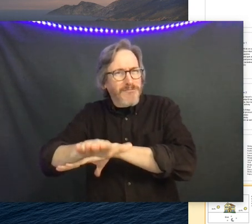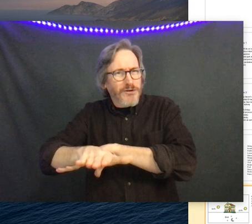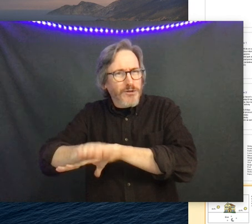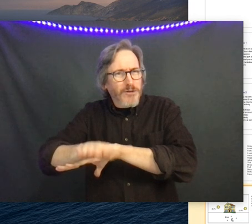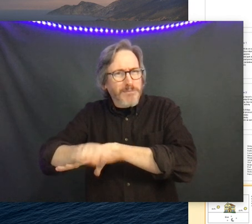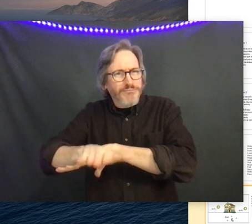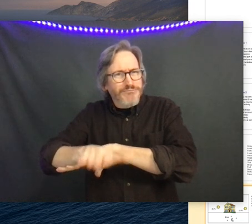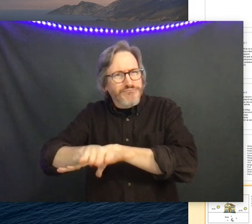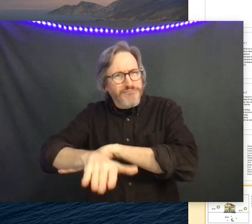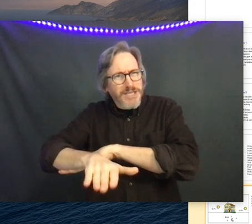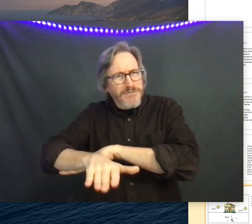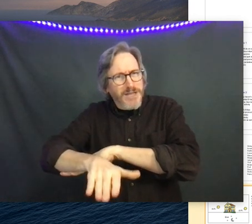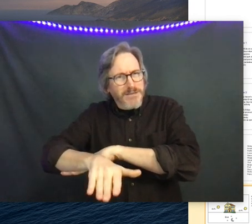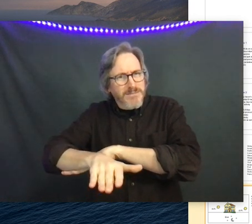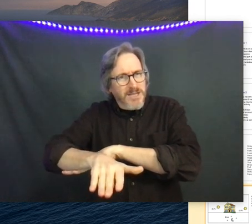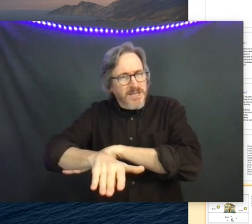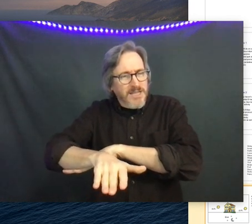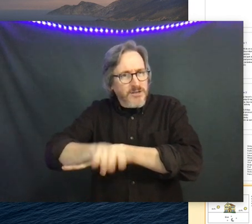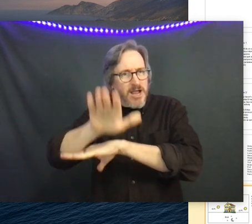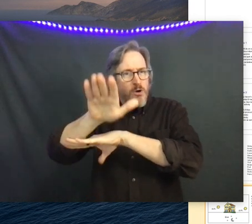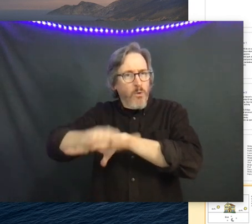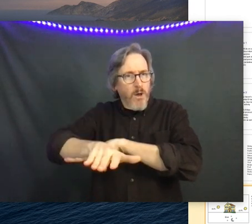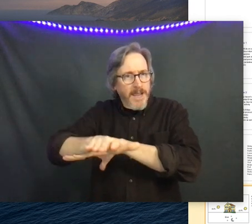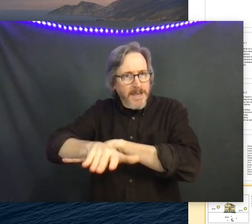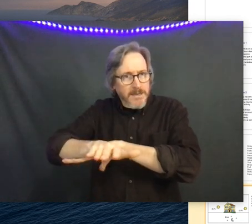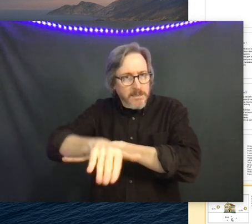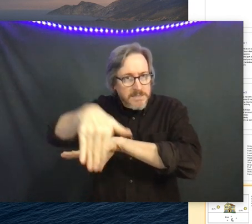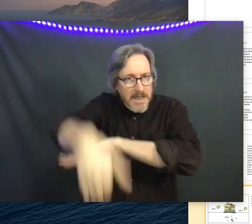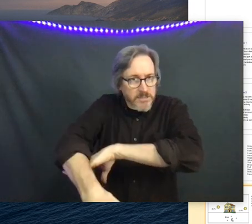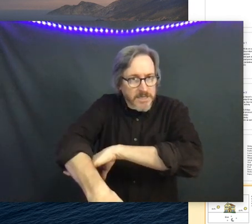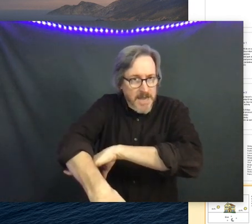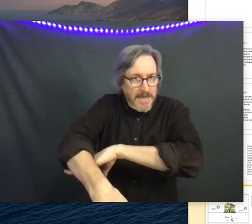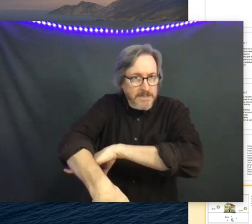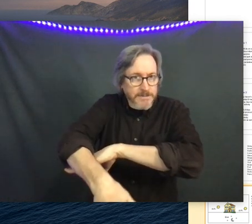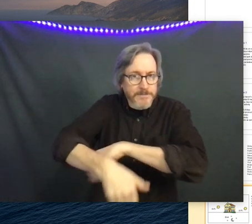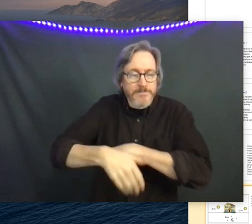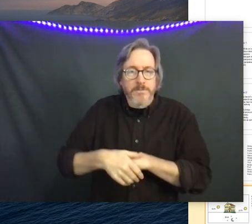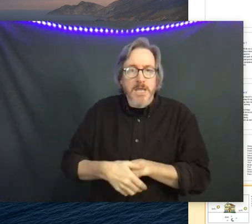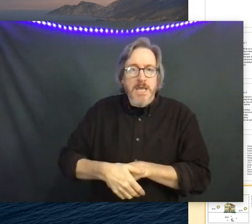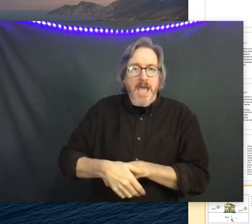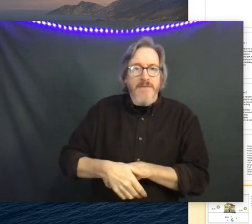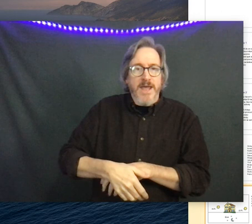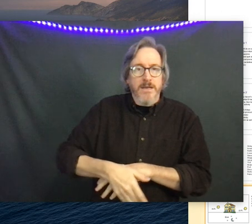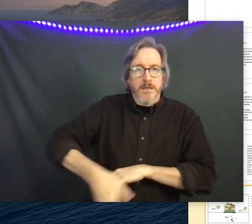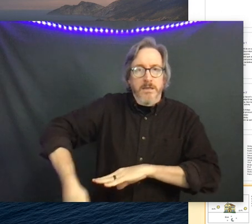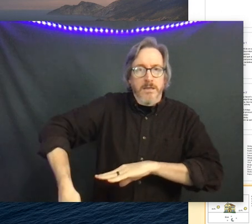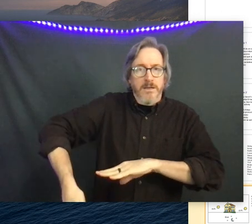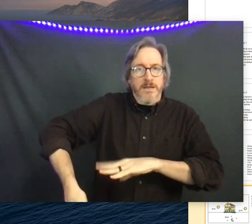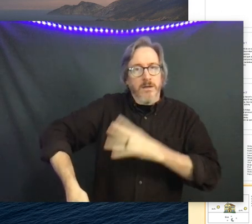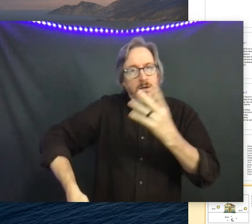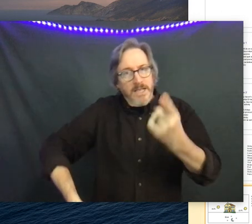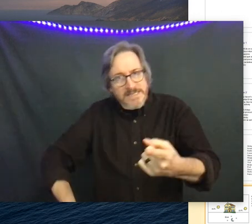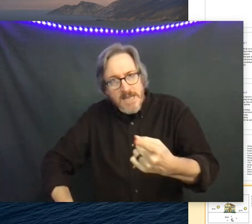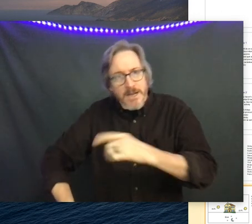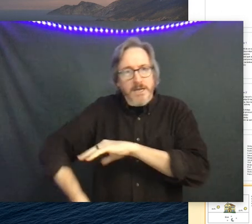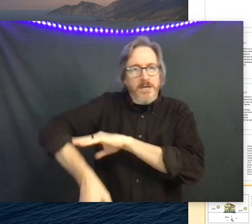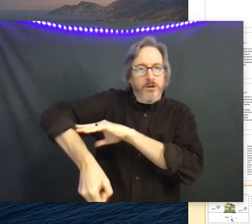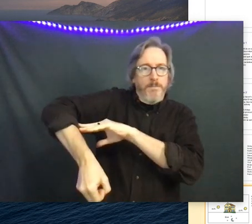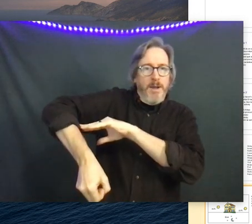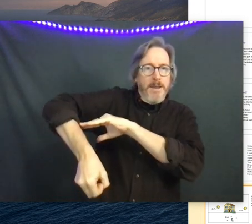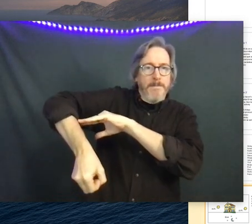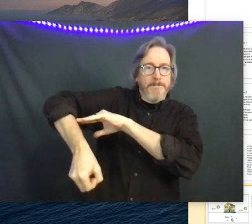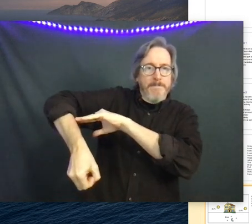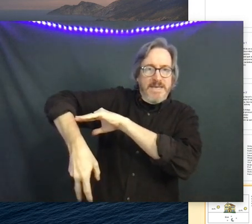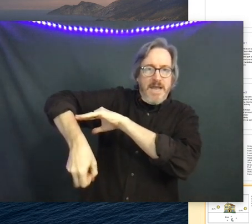in the afternoon, like evening. You're not quite down to night. And then it's not on